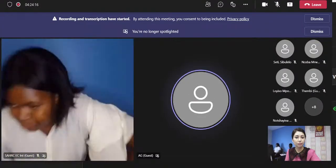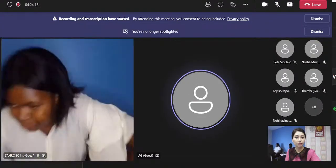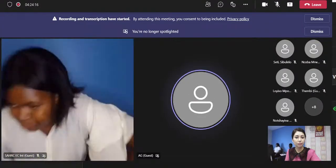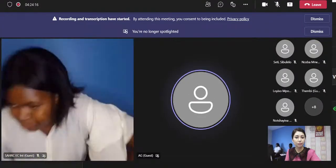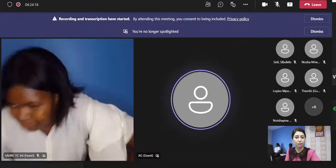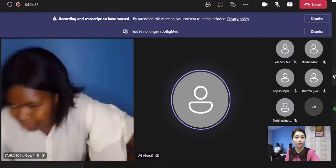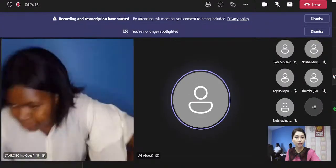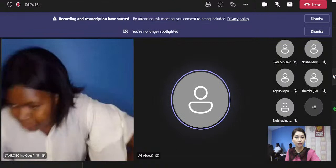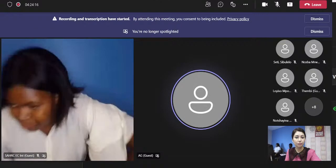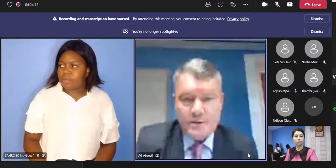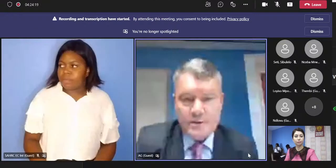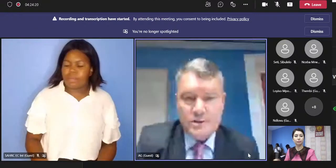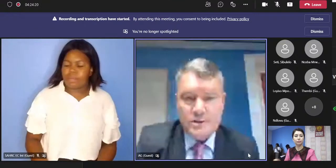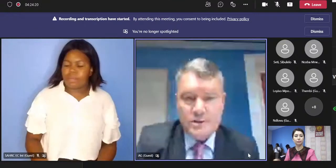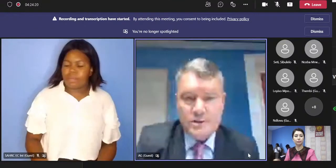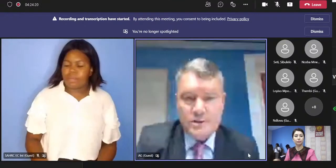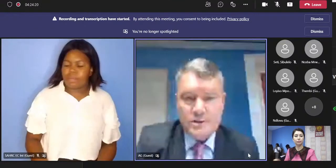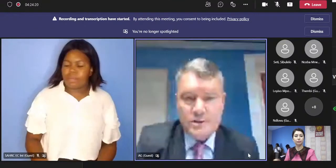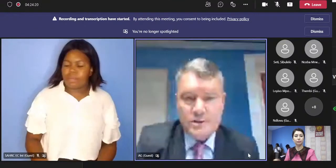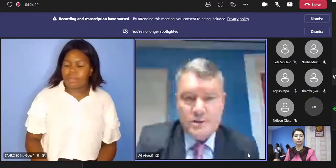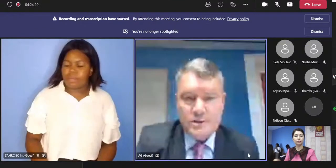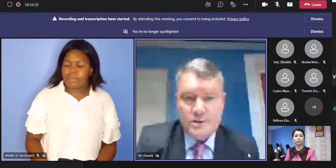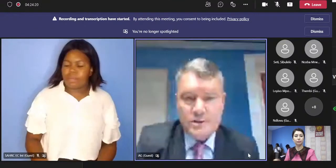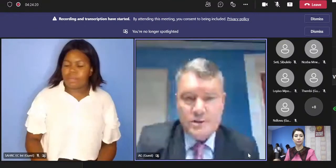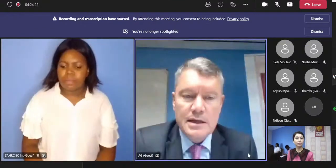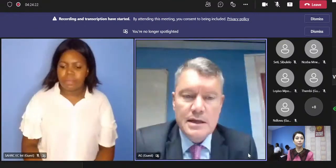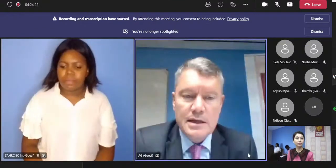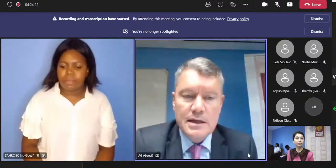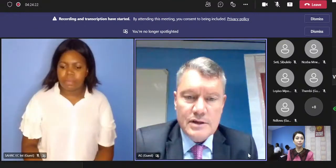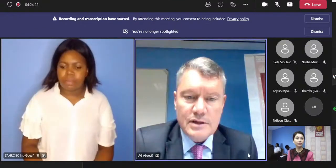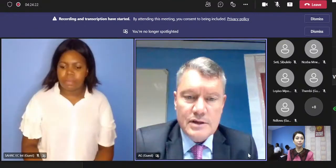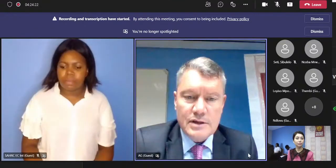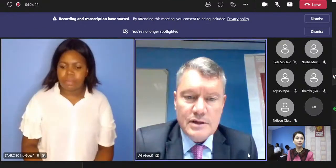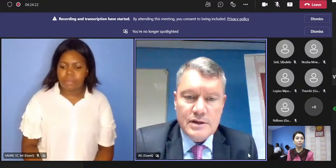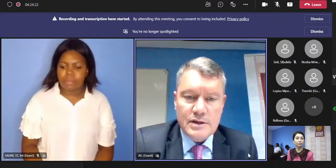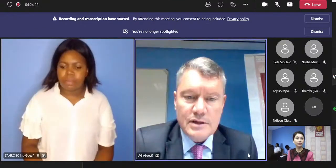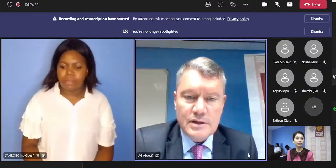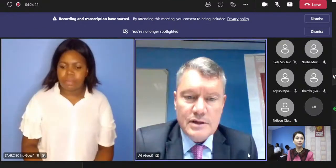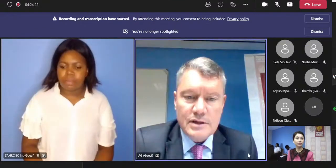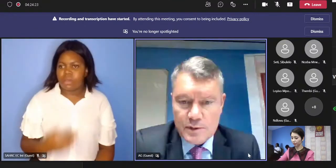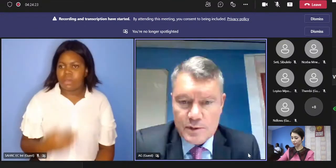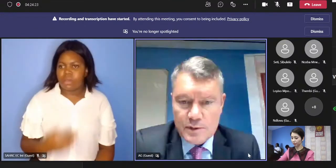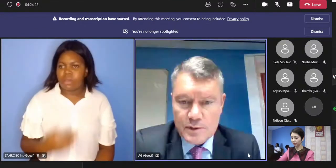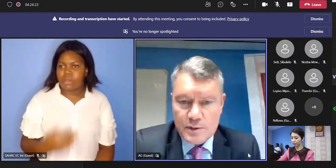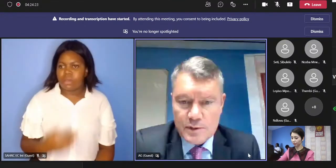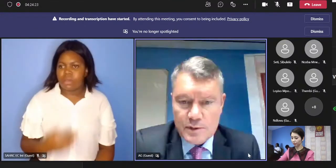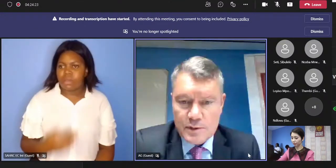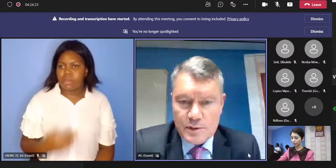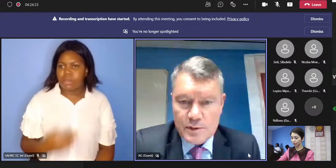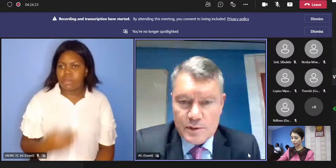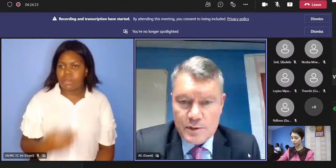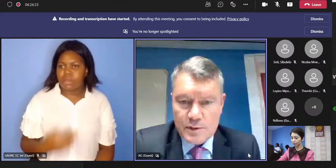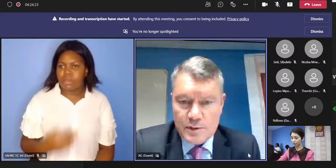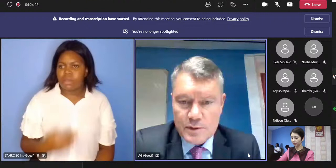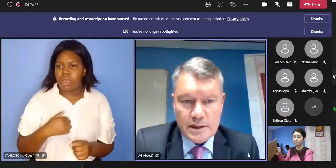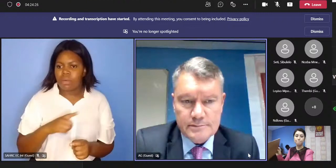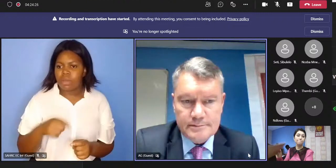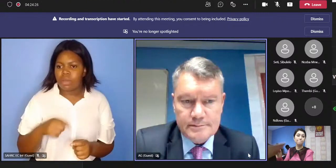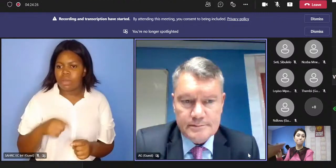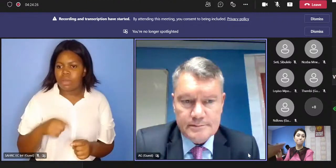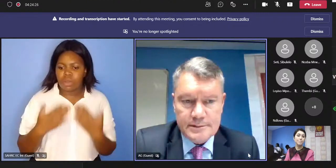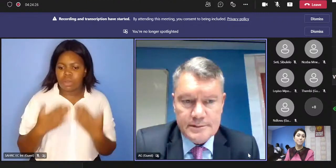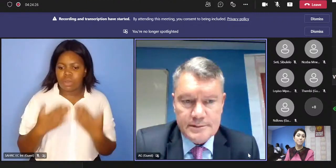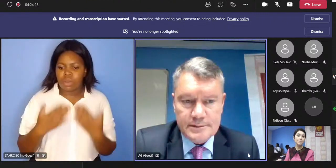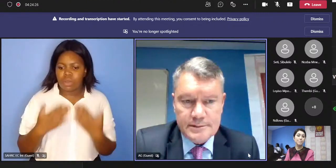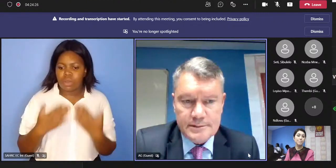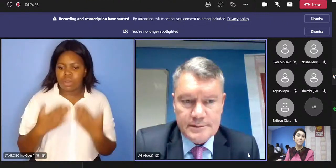Yes, thank you very much. I don't have a specific question. I just want to really thank you for your